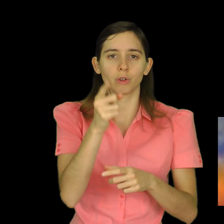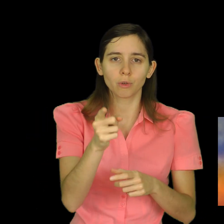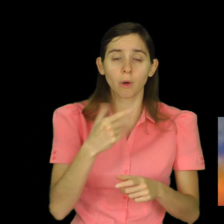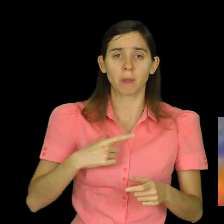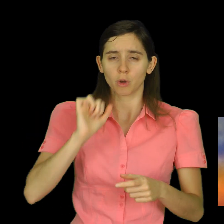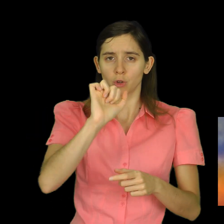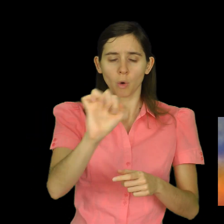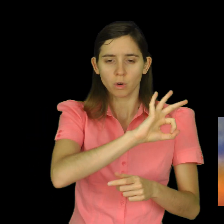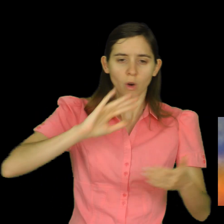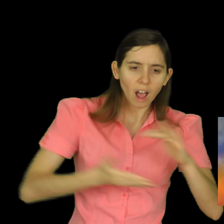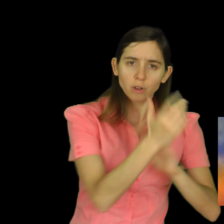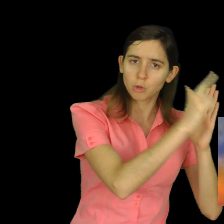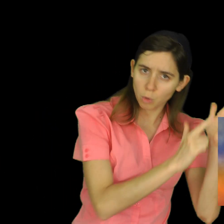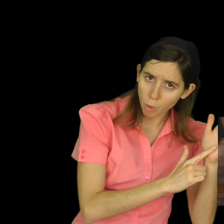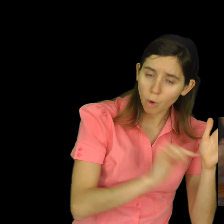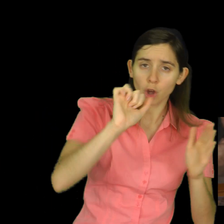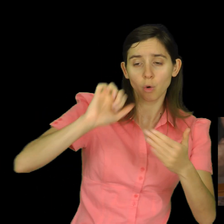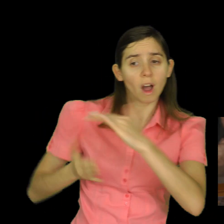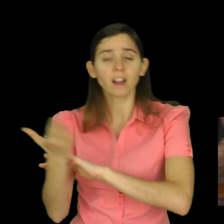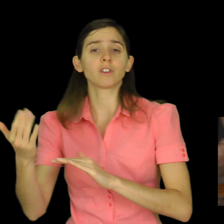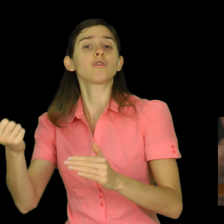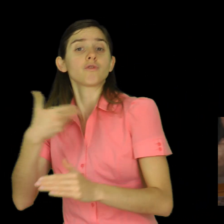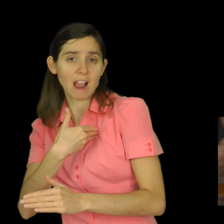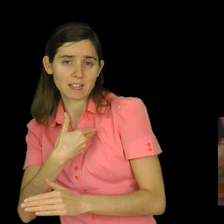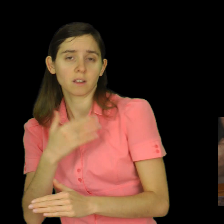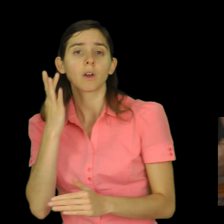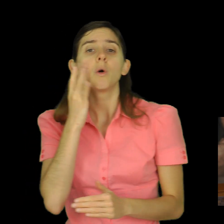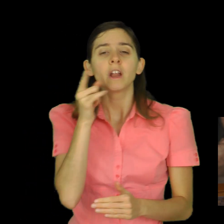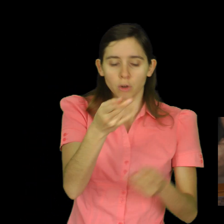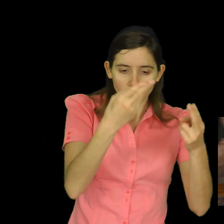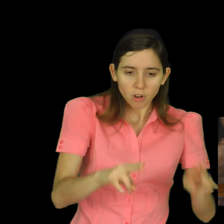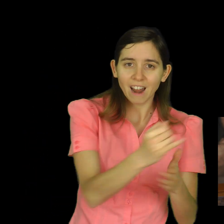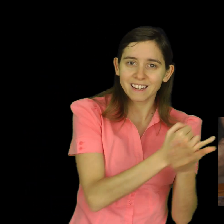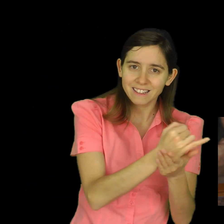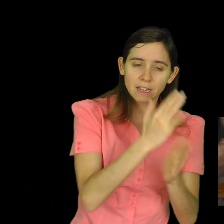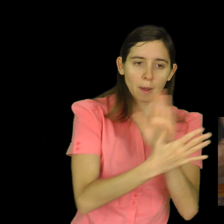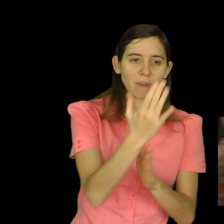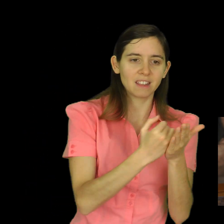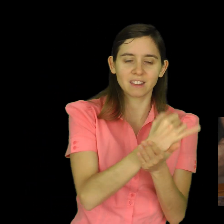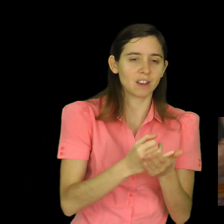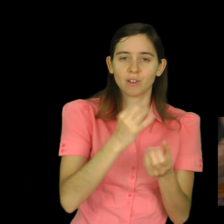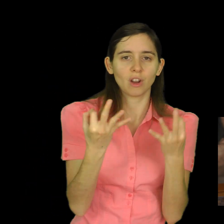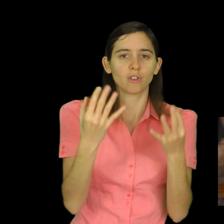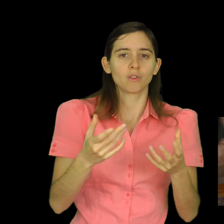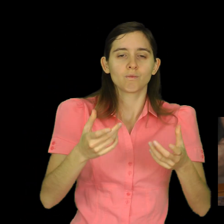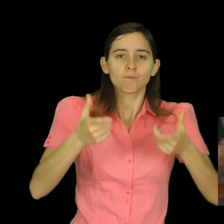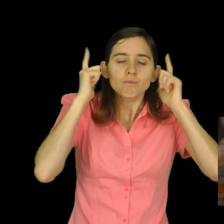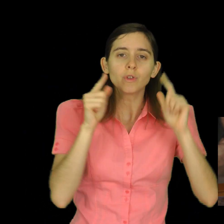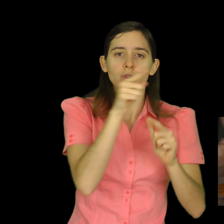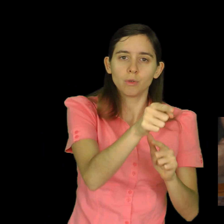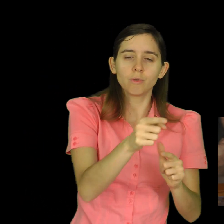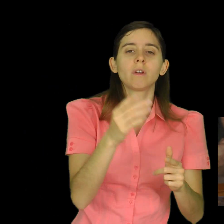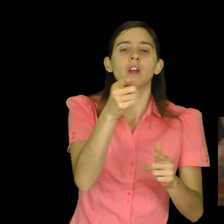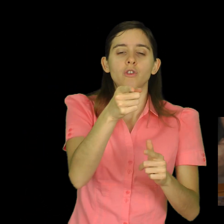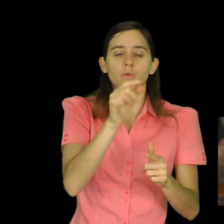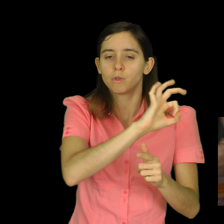under law, but under grace." When you die to sin, sin doesn't have dominion over you, and you're not under the law. When you